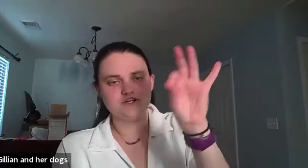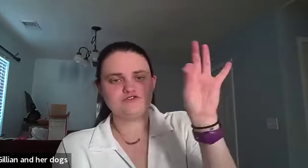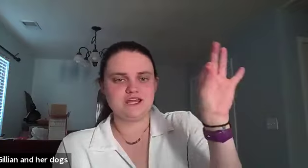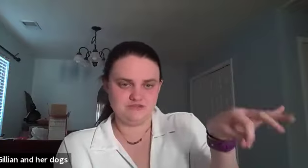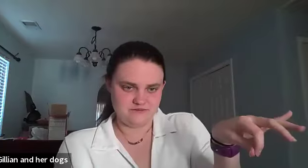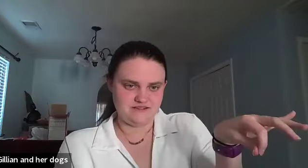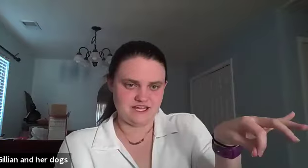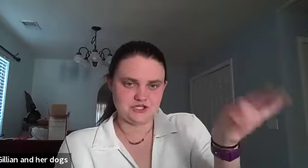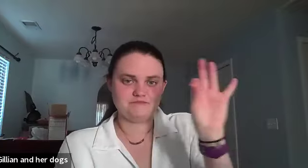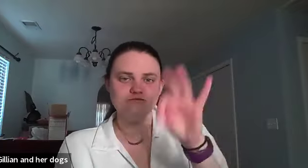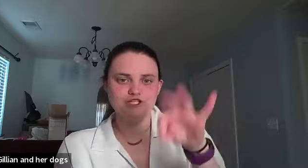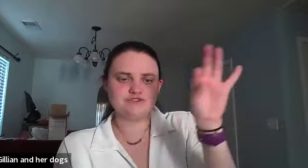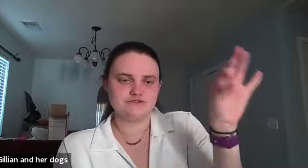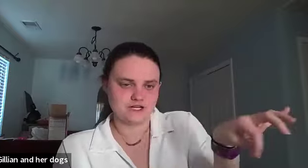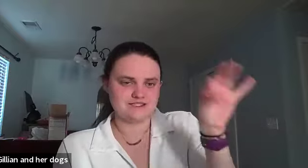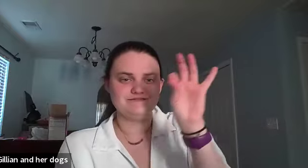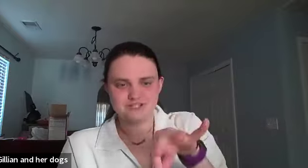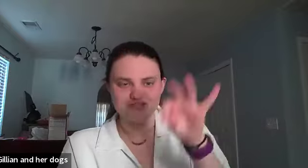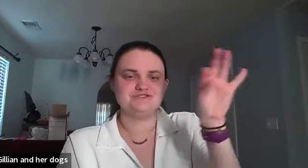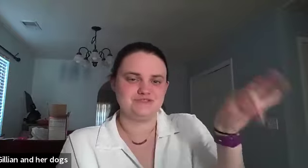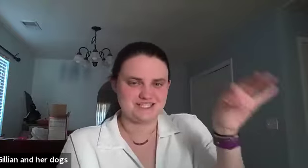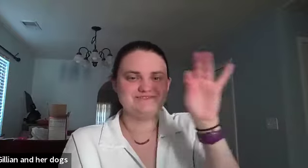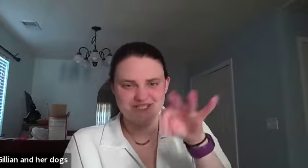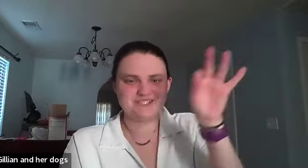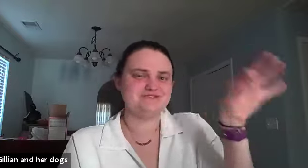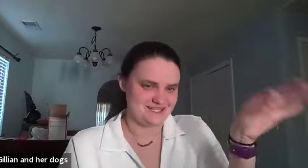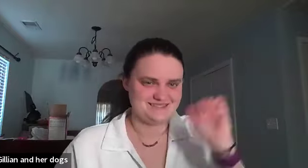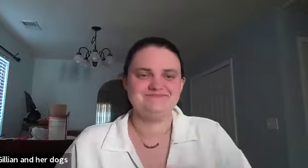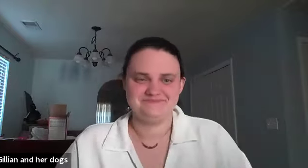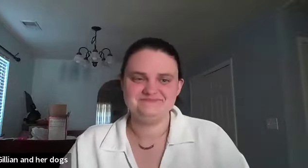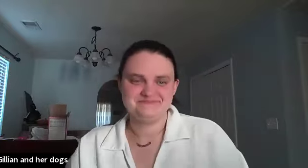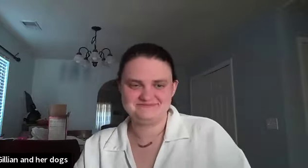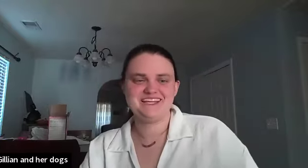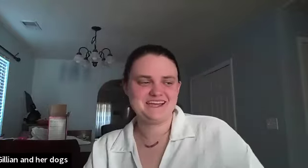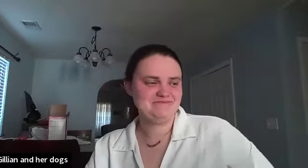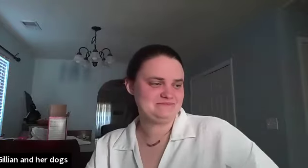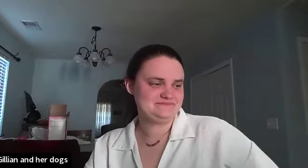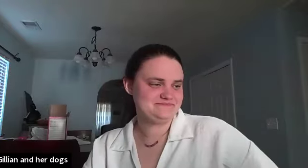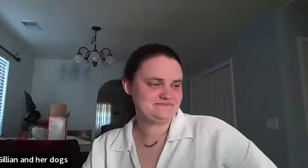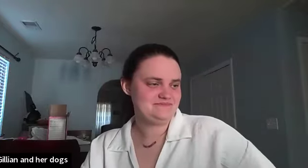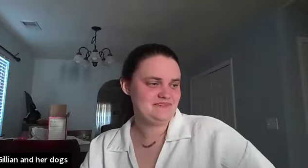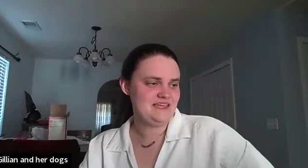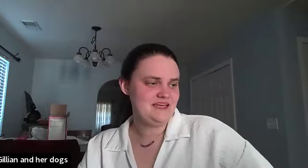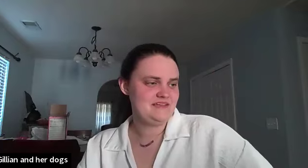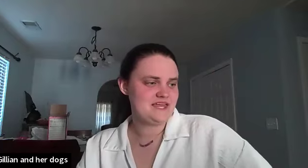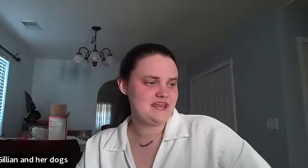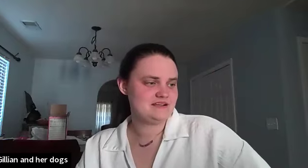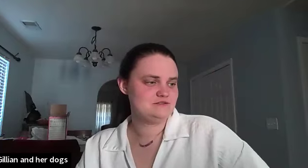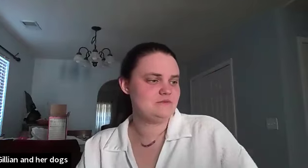French fry and you dip it in the ketchup. French fries. French fries. French fries. Okay? The next one